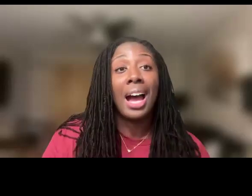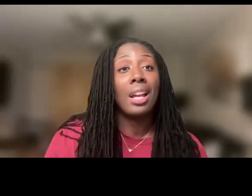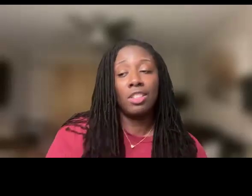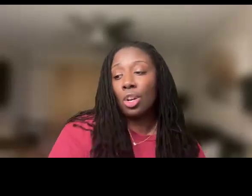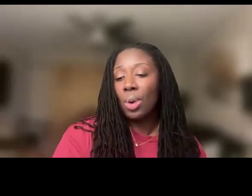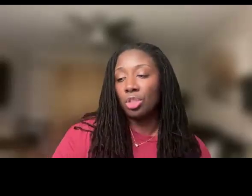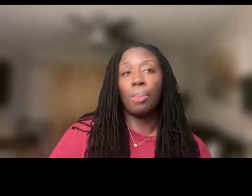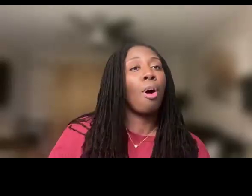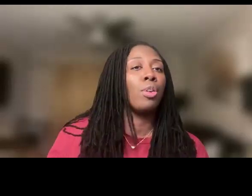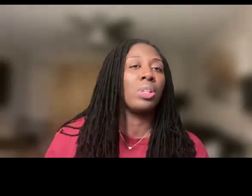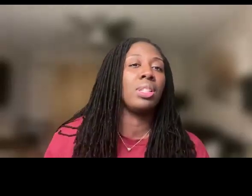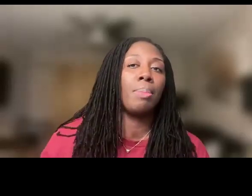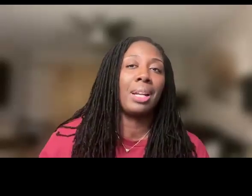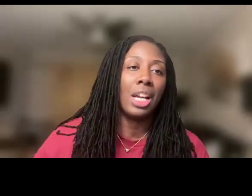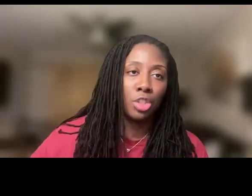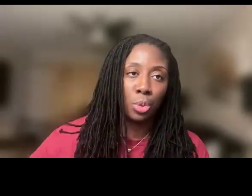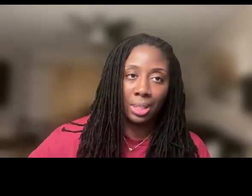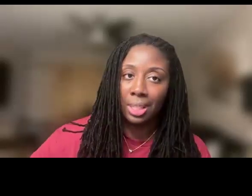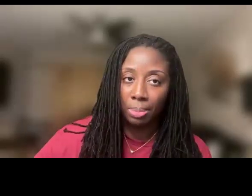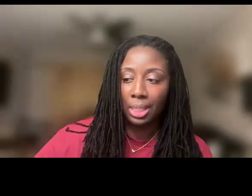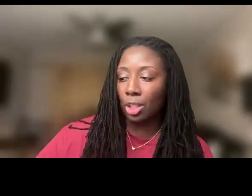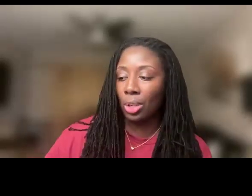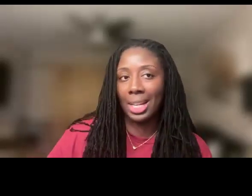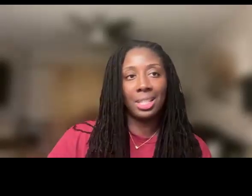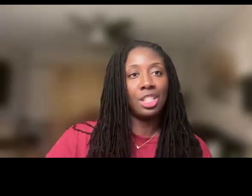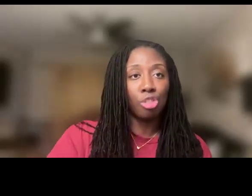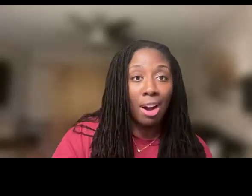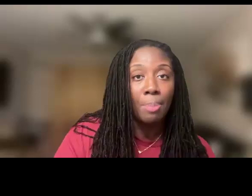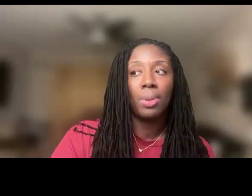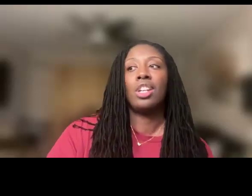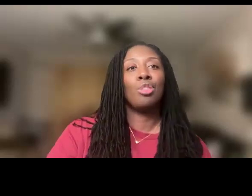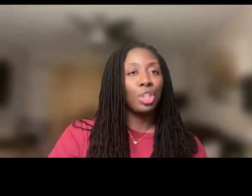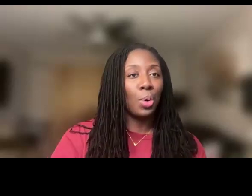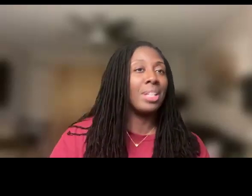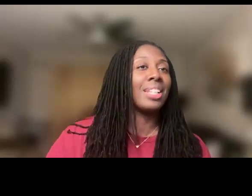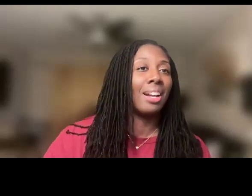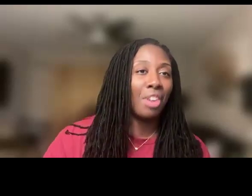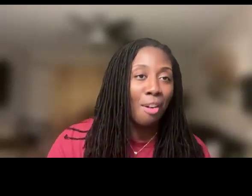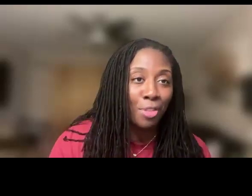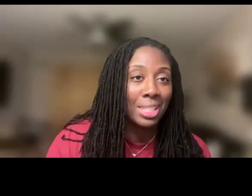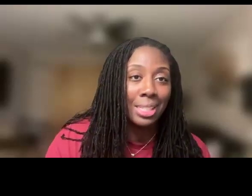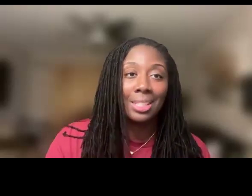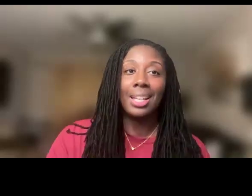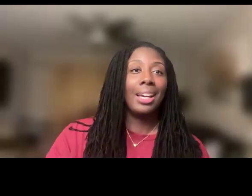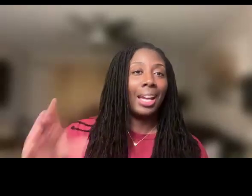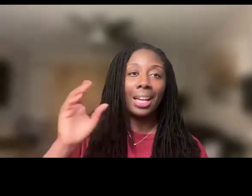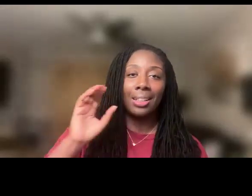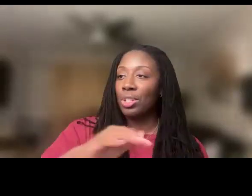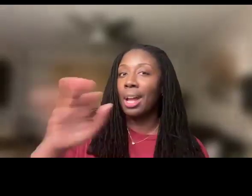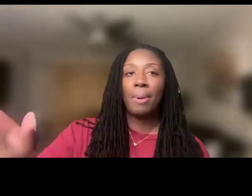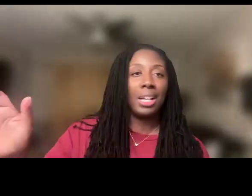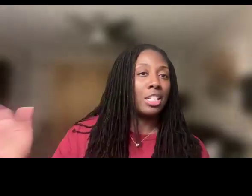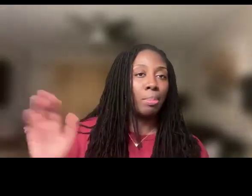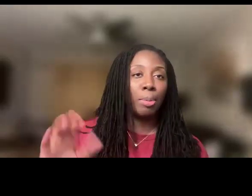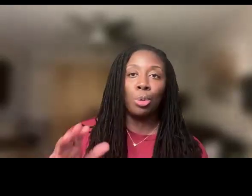then if not, is there a way that you can partner with somebody else doing something? So like I said, Stripe used to go inside of conferences and